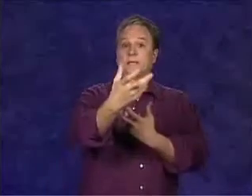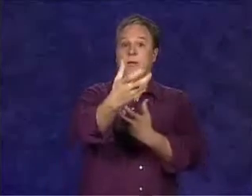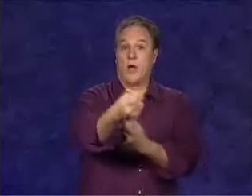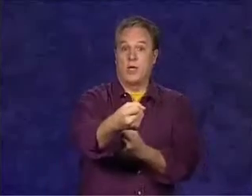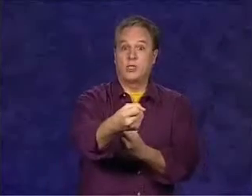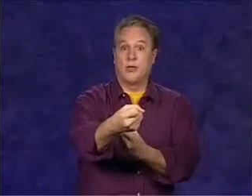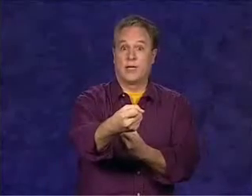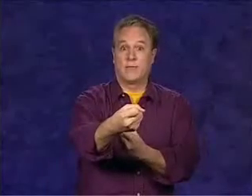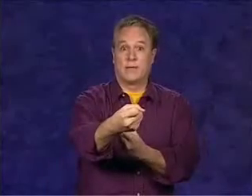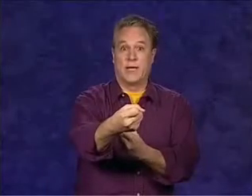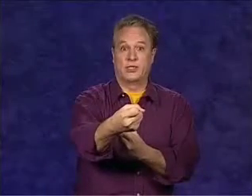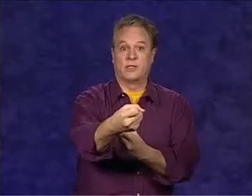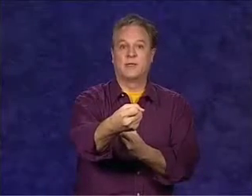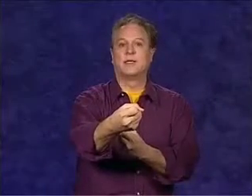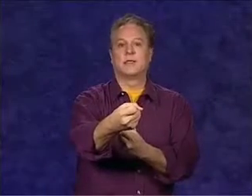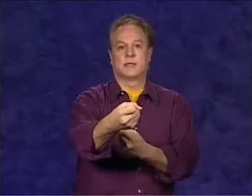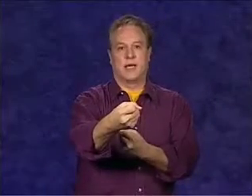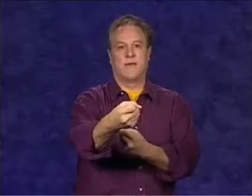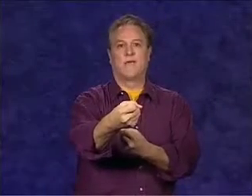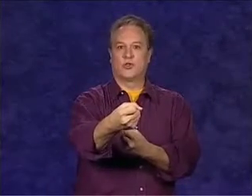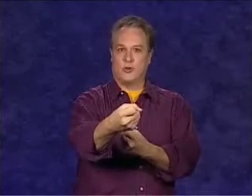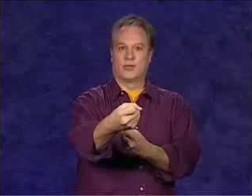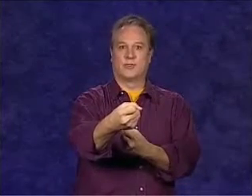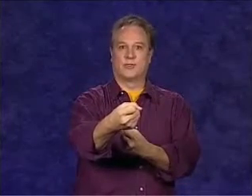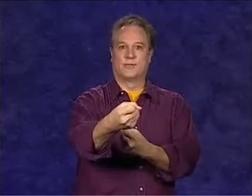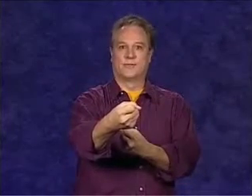grasping onto your expectations is a sign for trust.